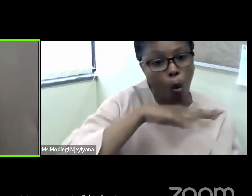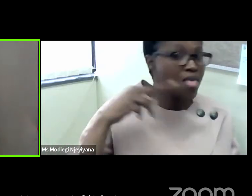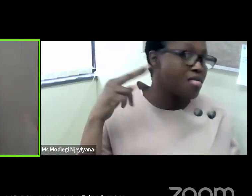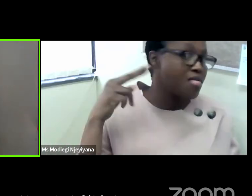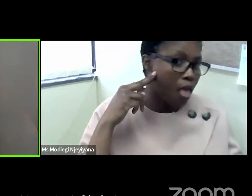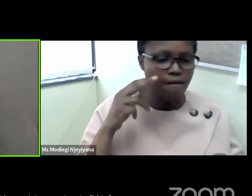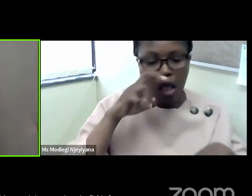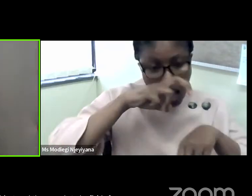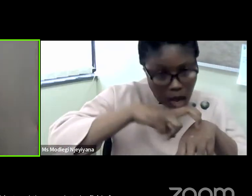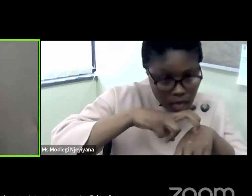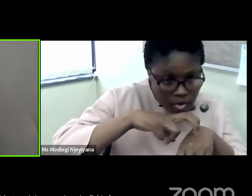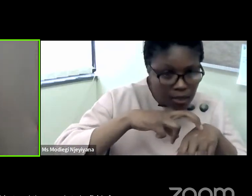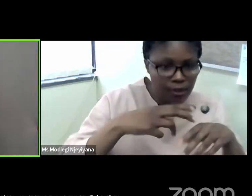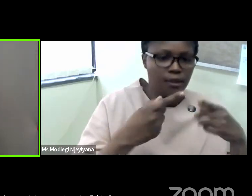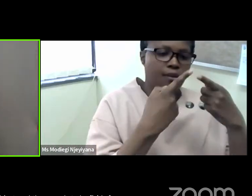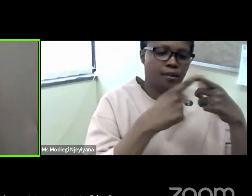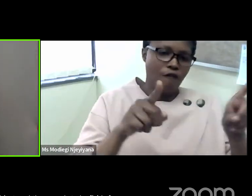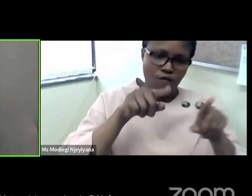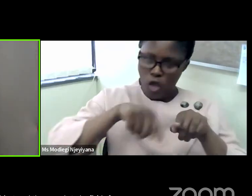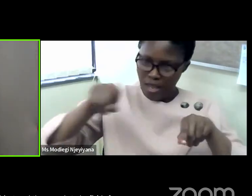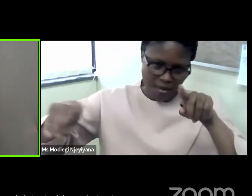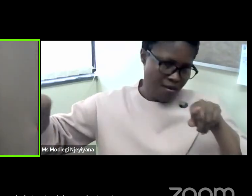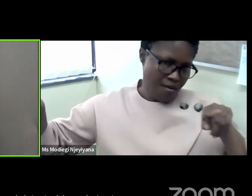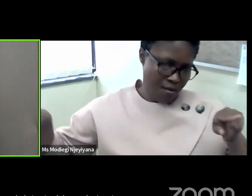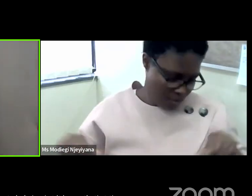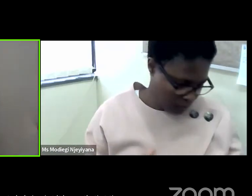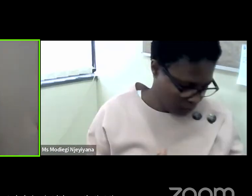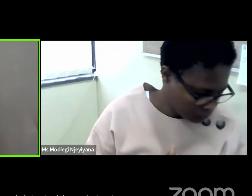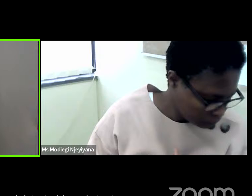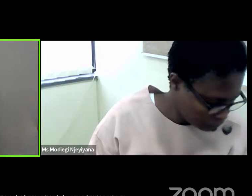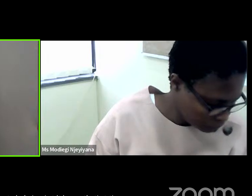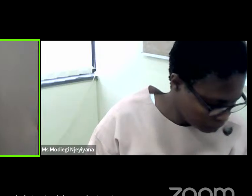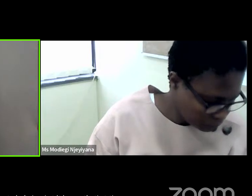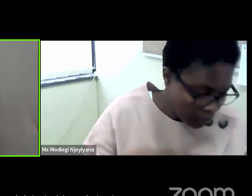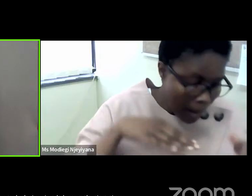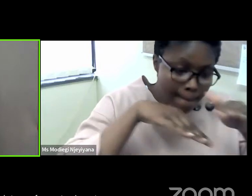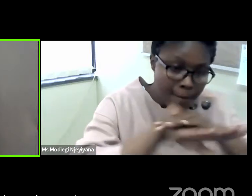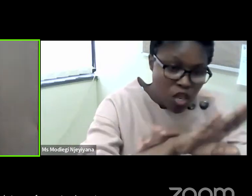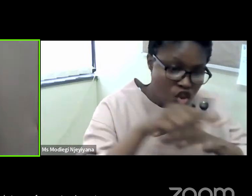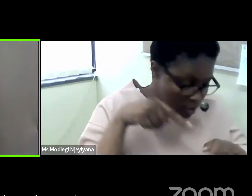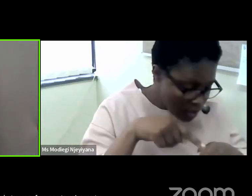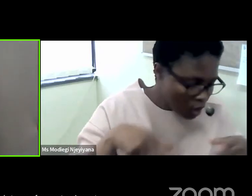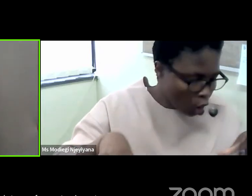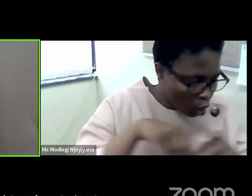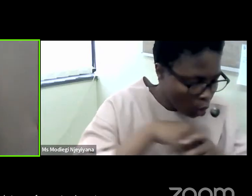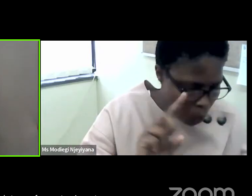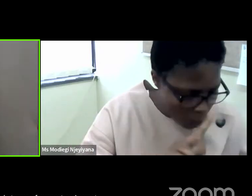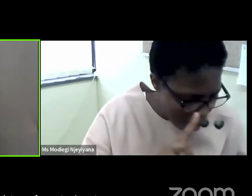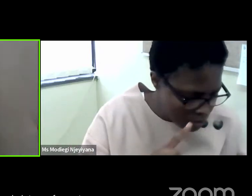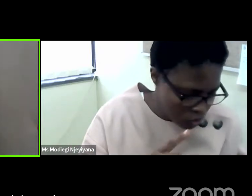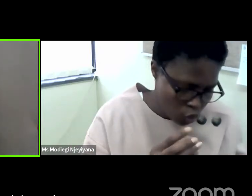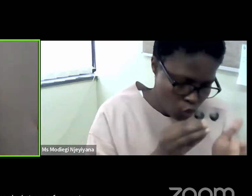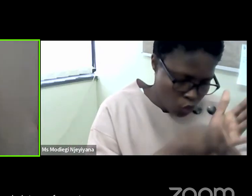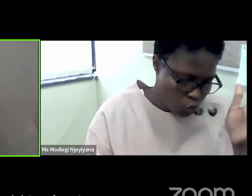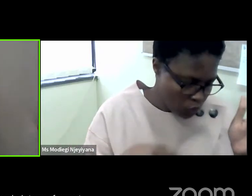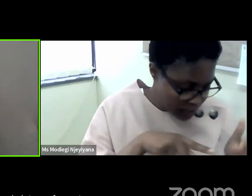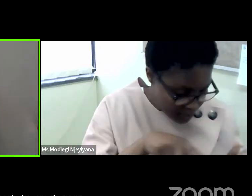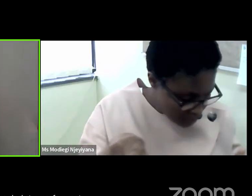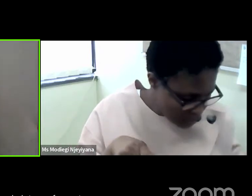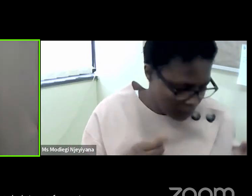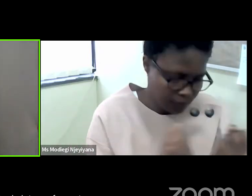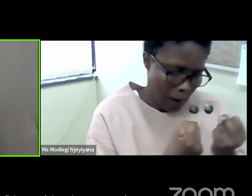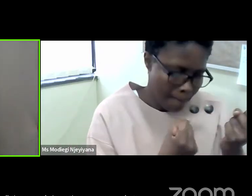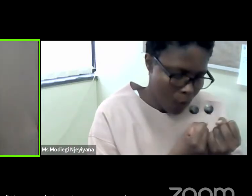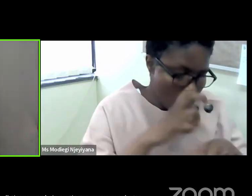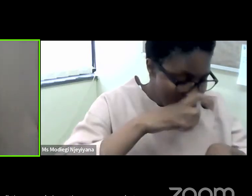include what it is exactly that they require in terms of support. And remember, not all deaf people have the same communication